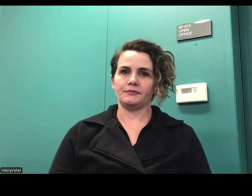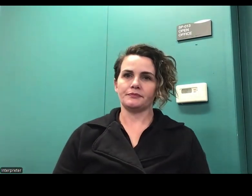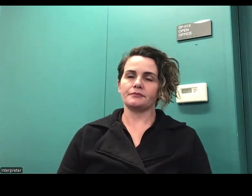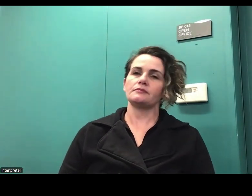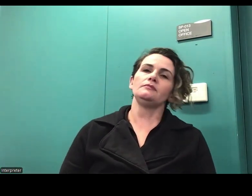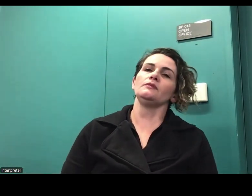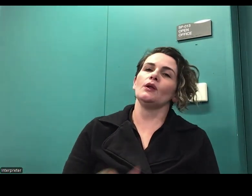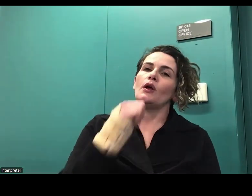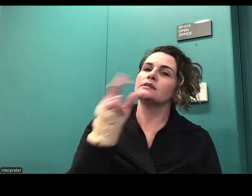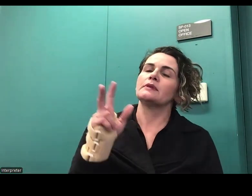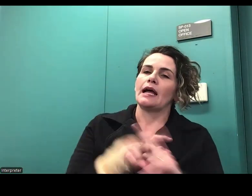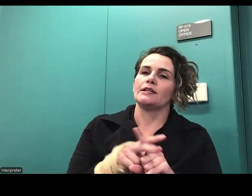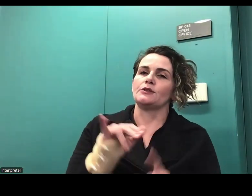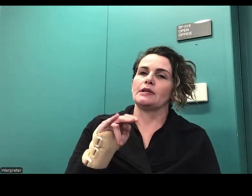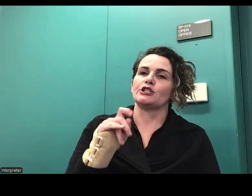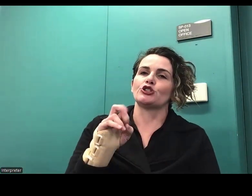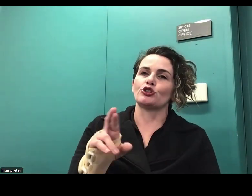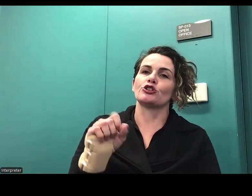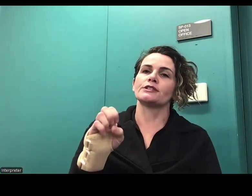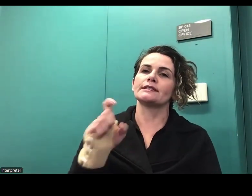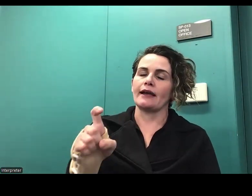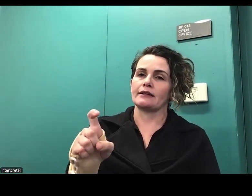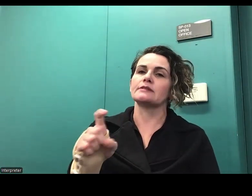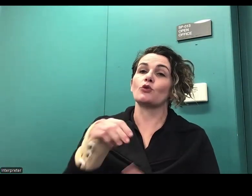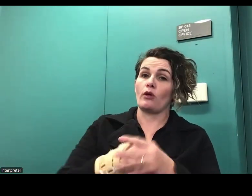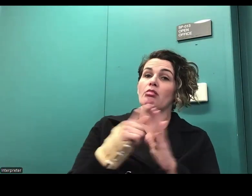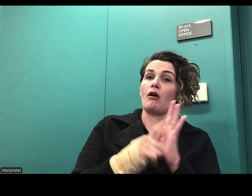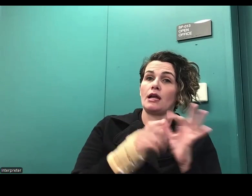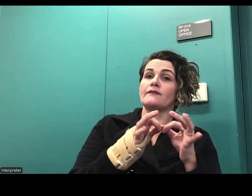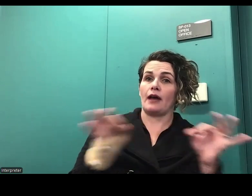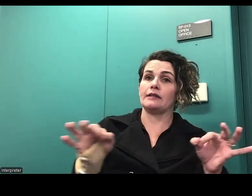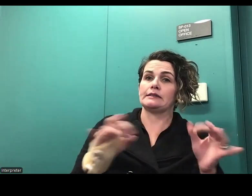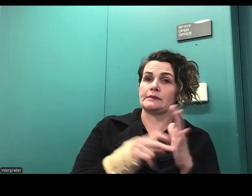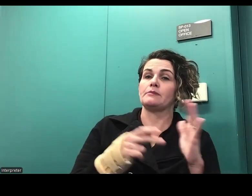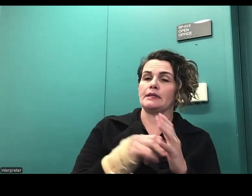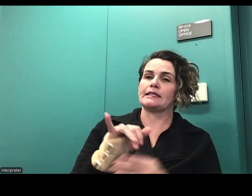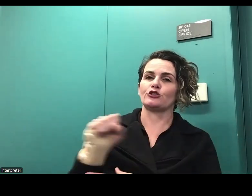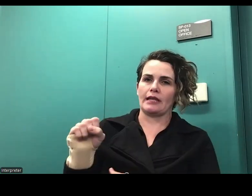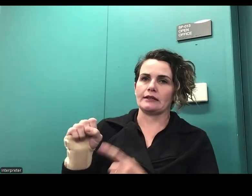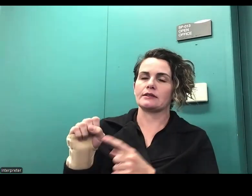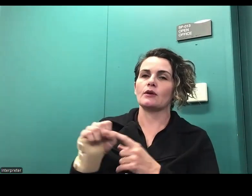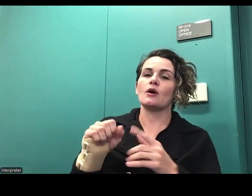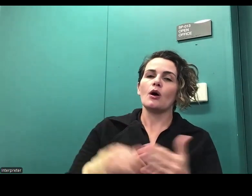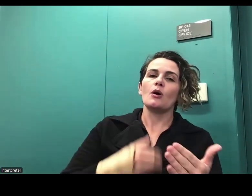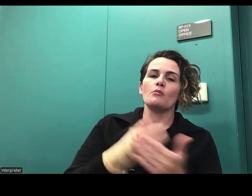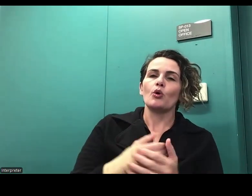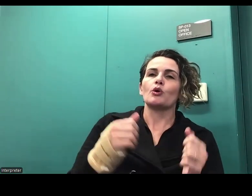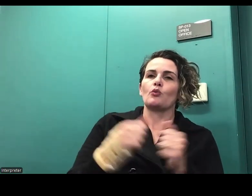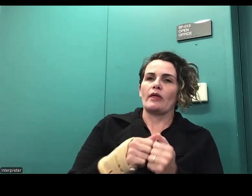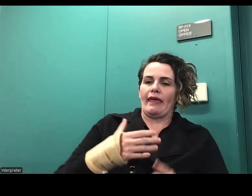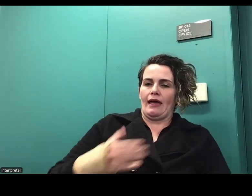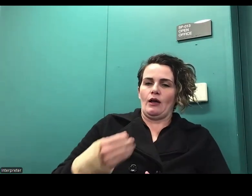a definition of intersex, means an individual in our law, an individual who is born with external biological